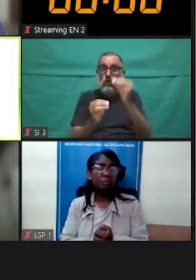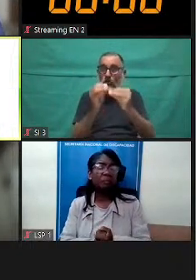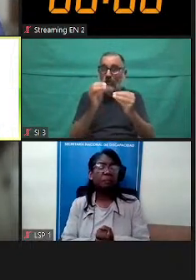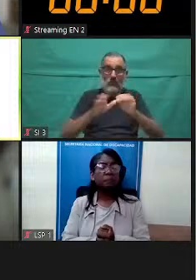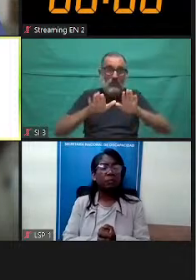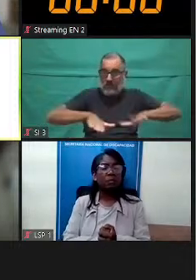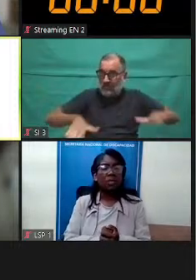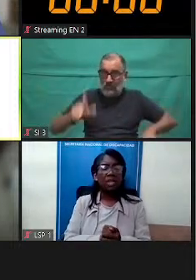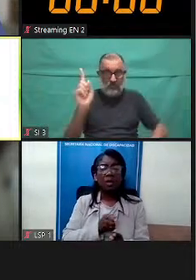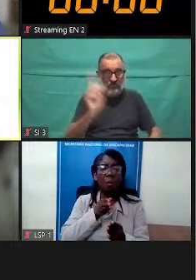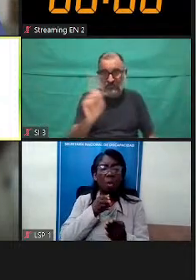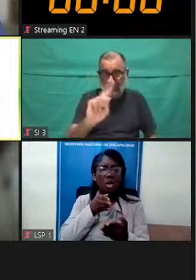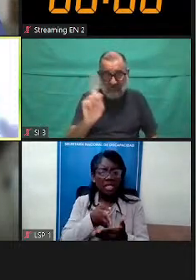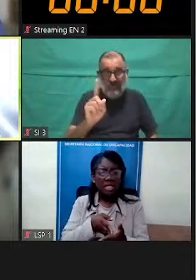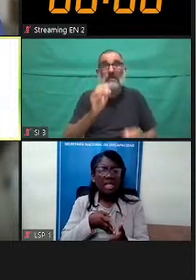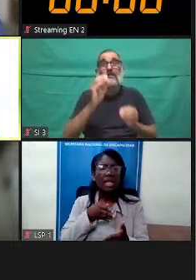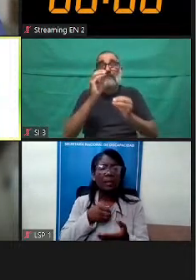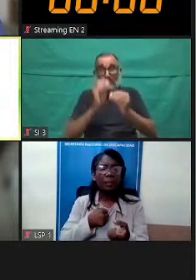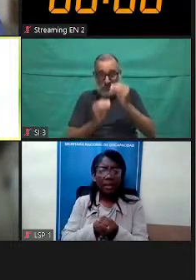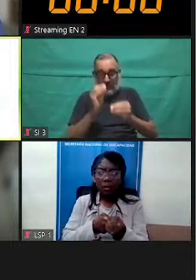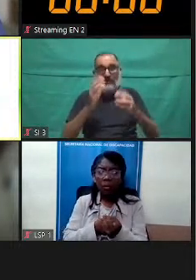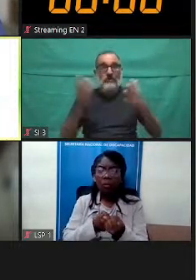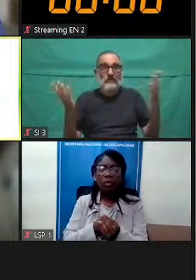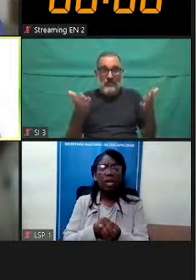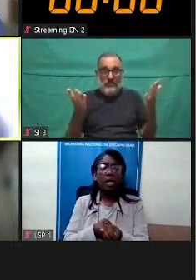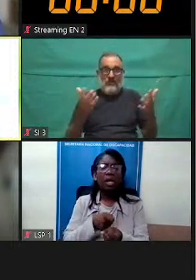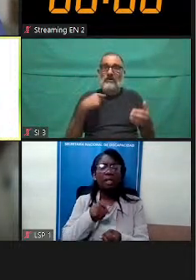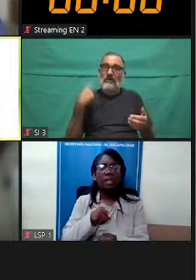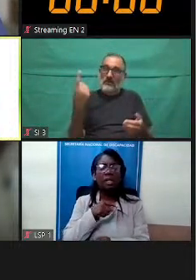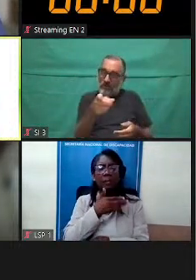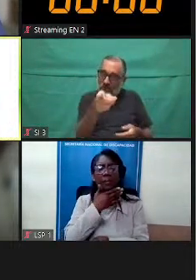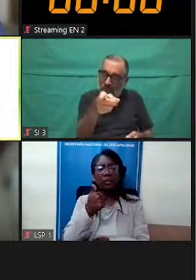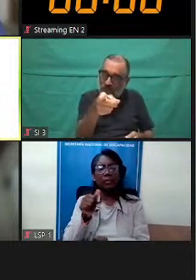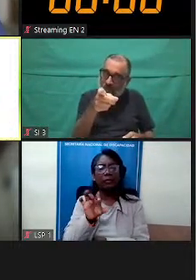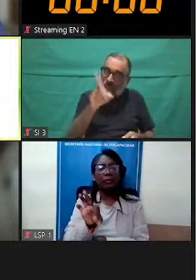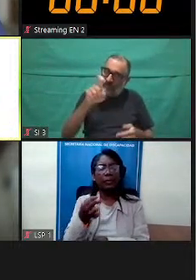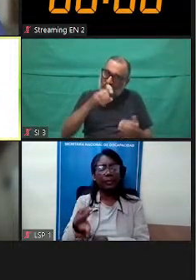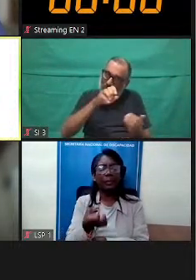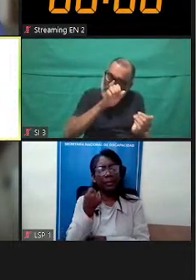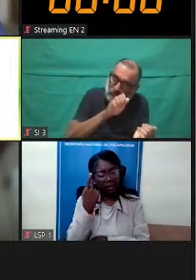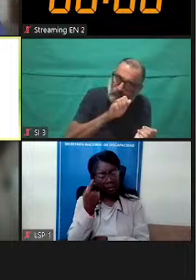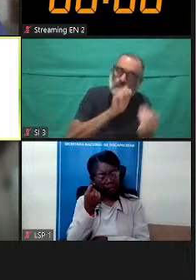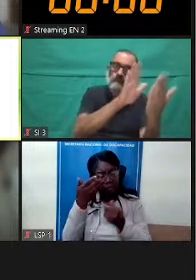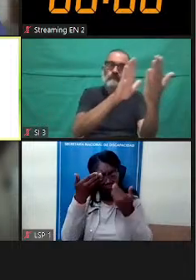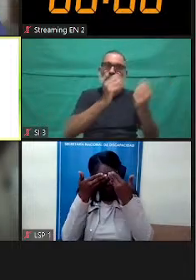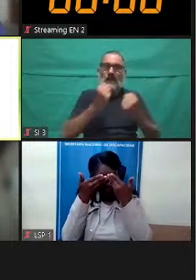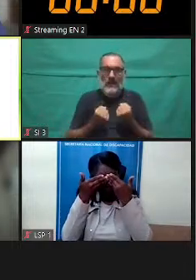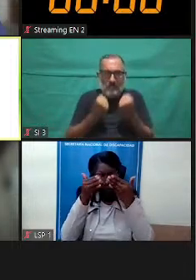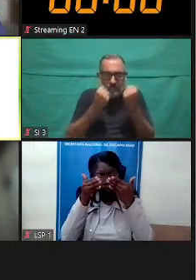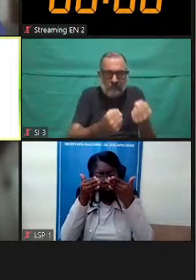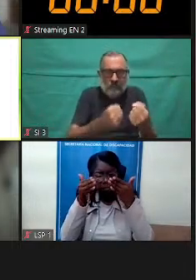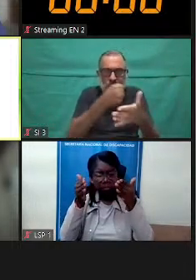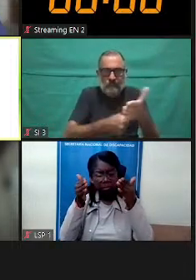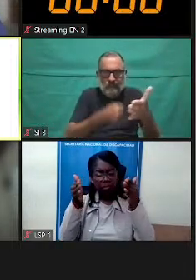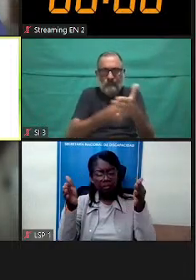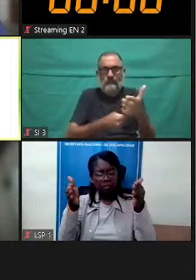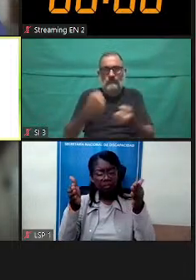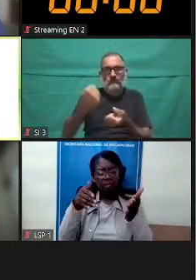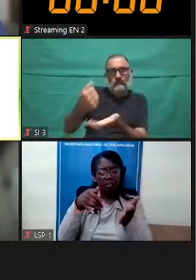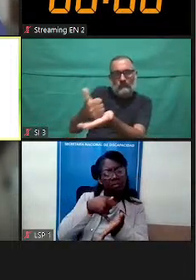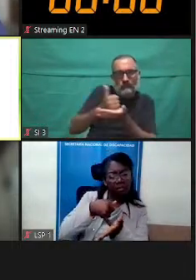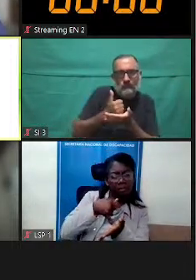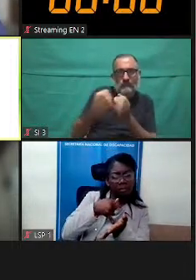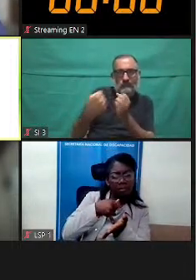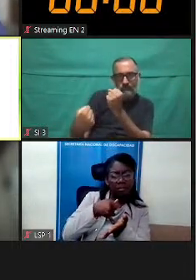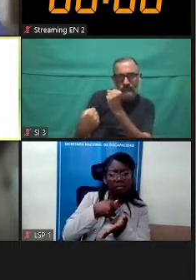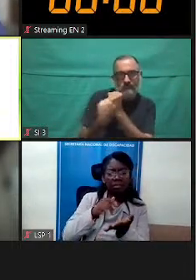and how we are going to insist on supporting them for this to take place in the better way possible to